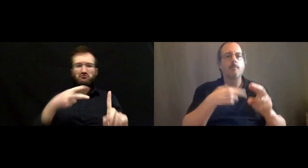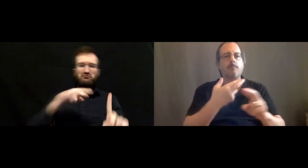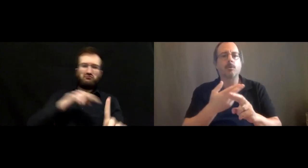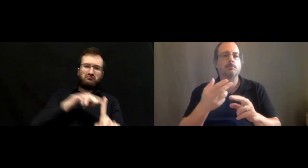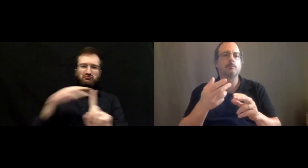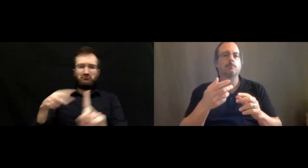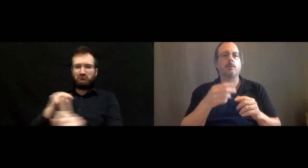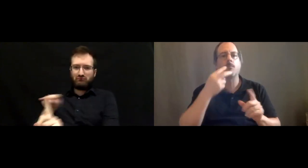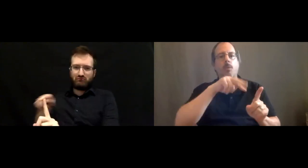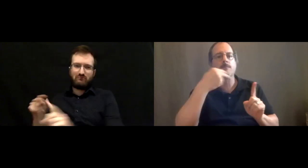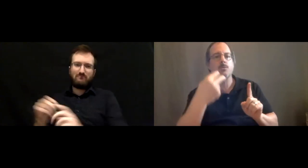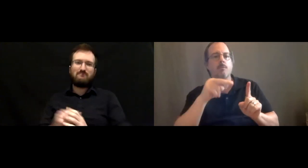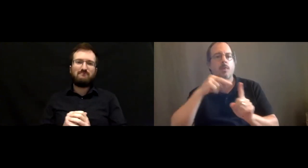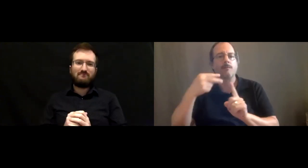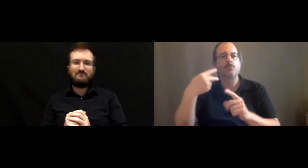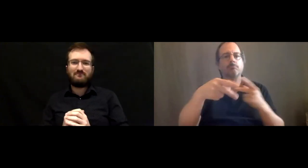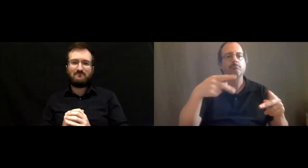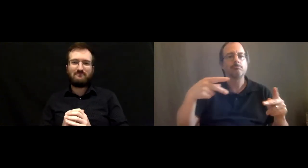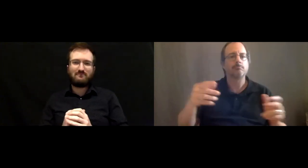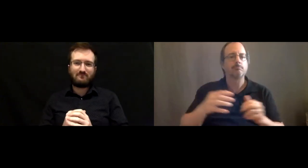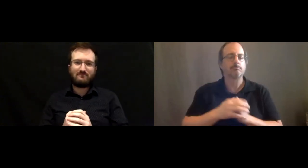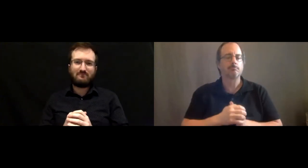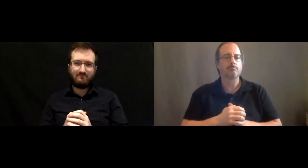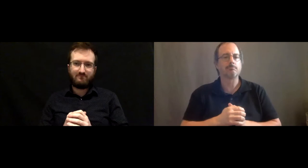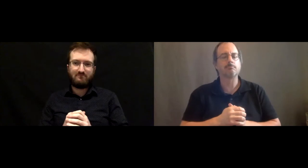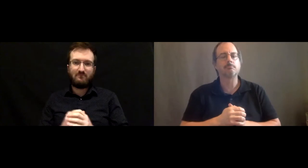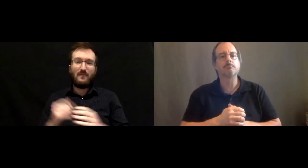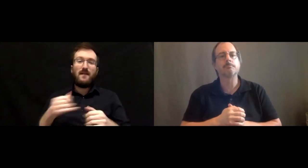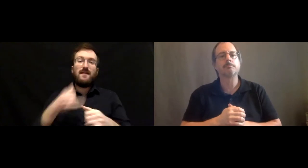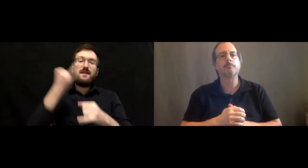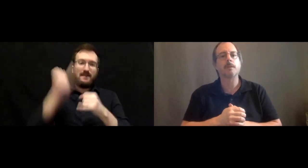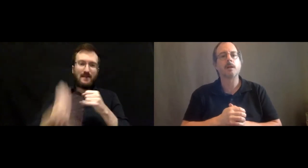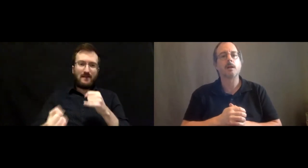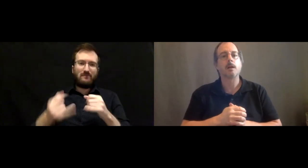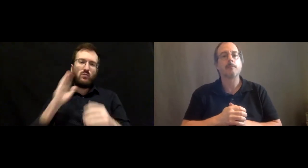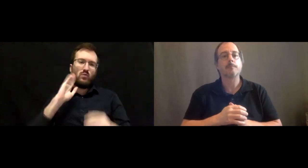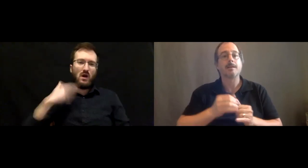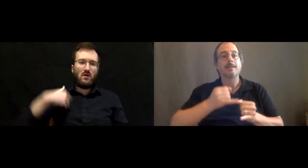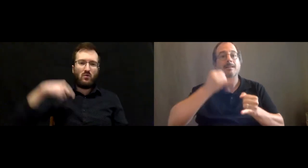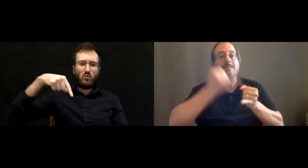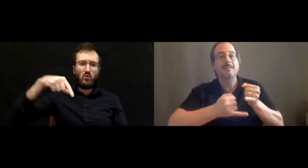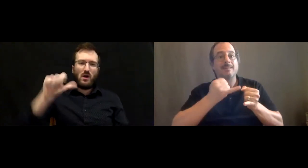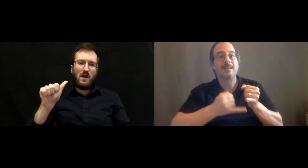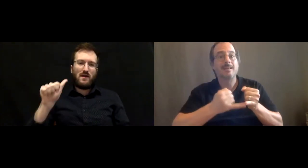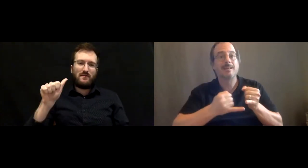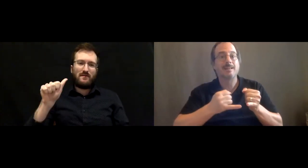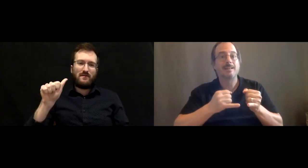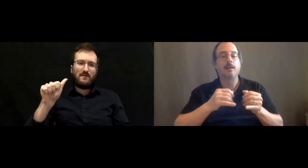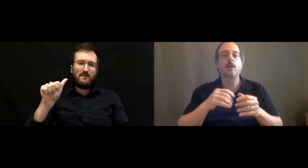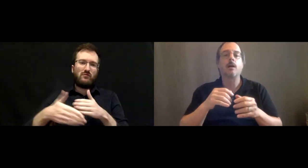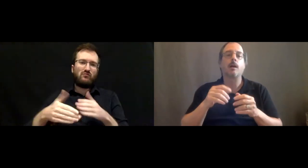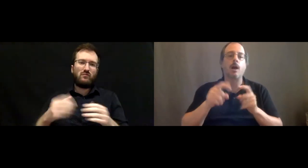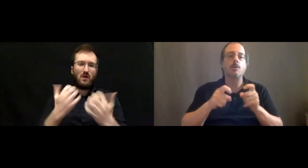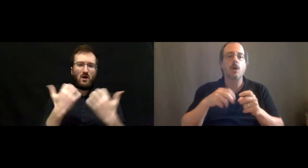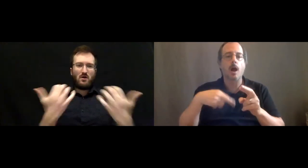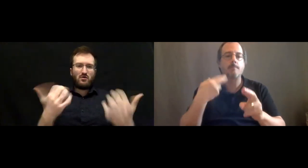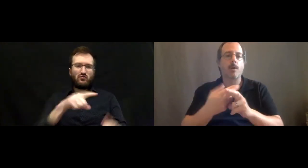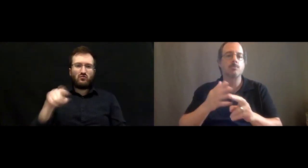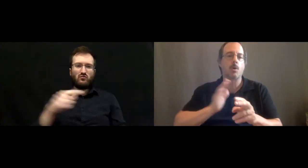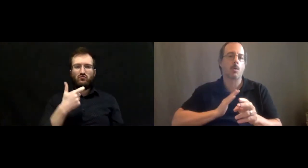their experiences. And we'd like to have a variety of differing perspectives. And then we'll end with some